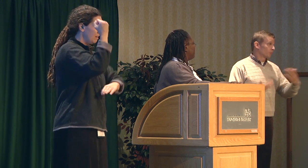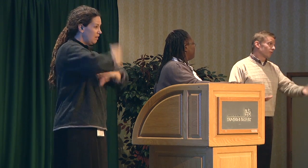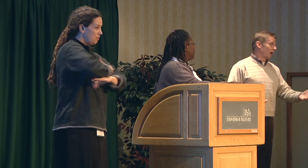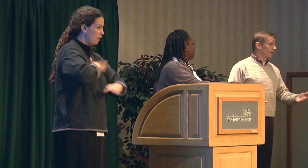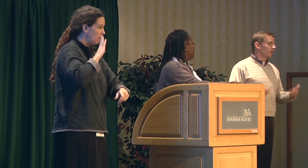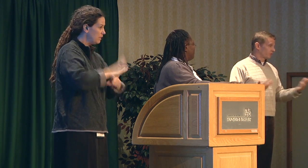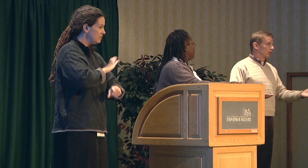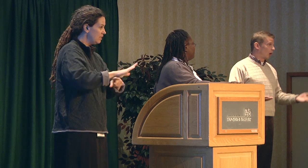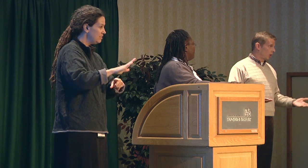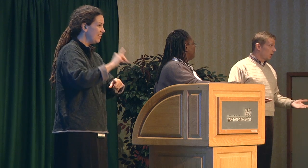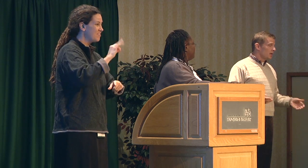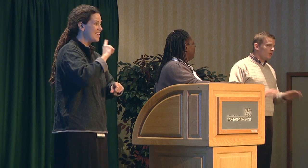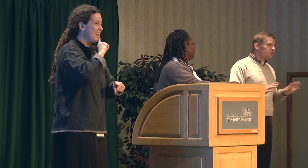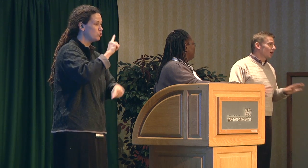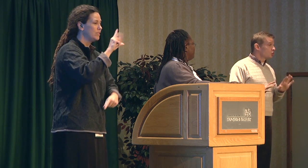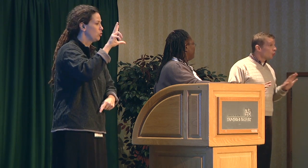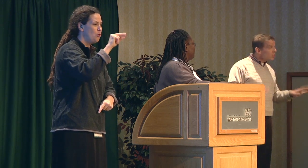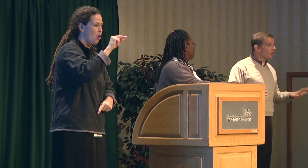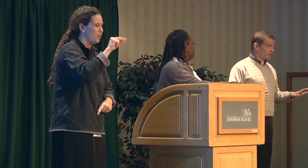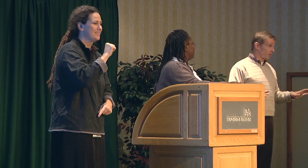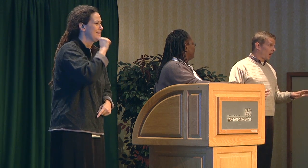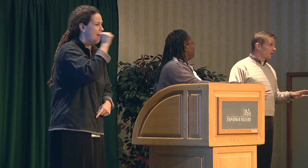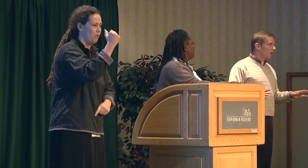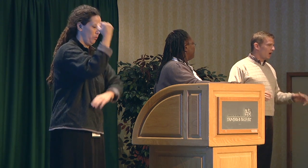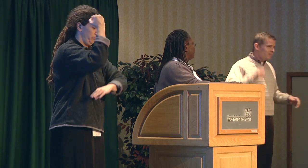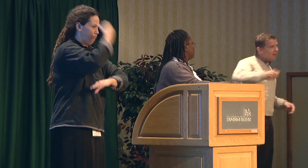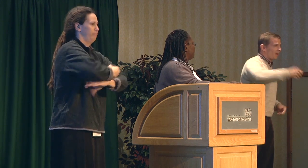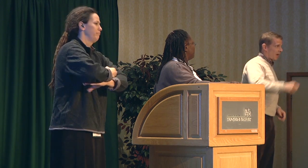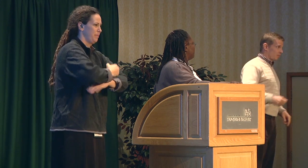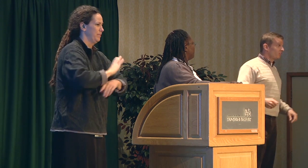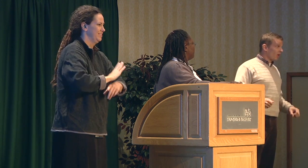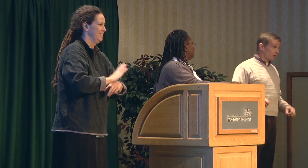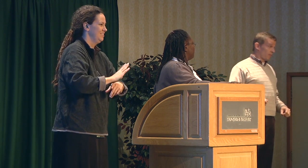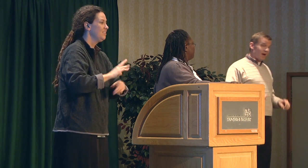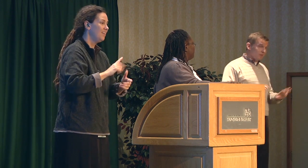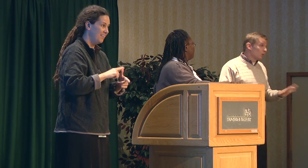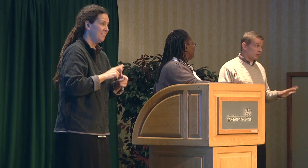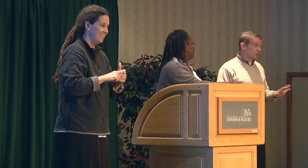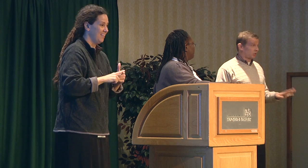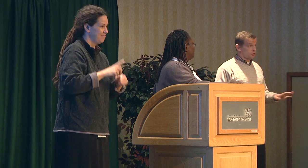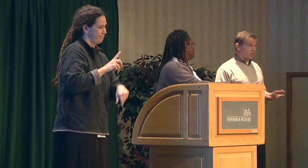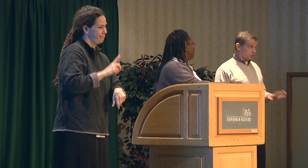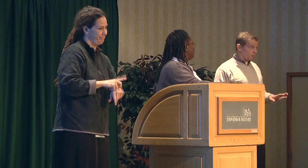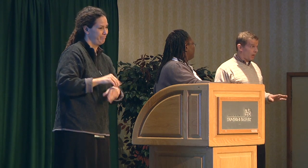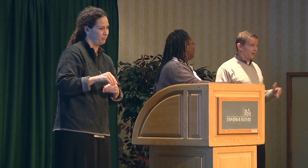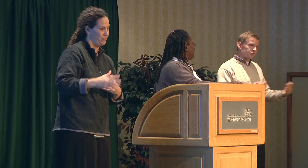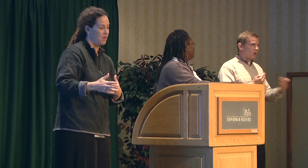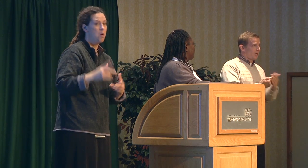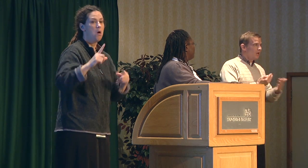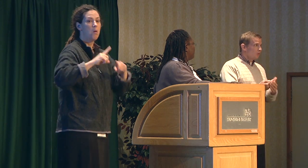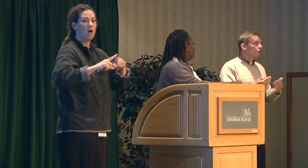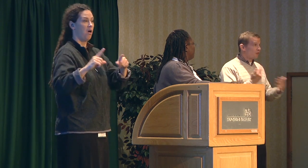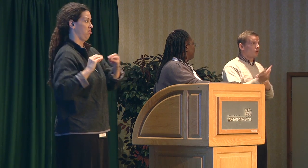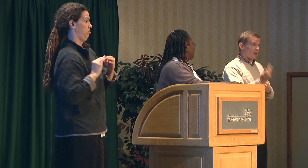I got to go on. That's the law. Now these guys don't realize that, and yelling at them and telling them that really isn't going to change their mind. That's